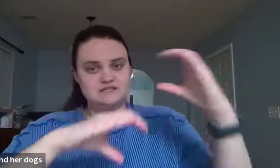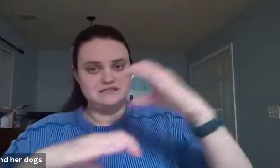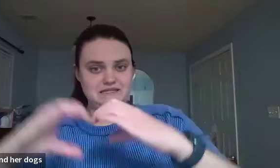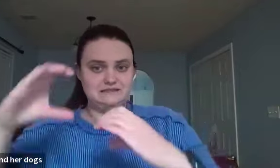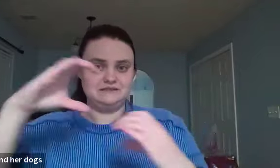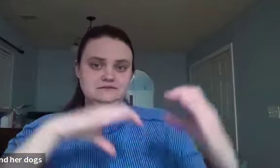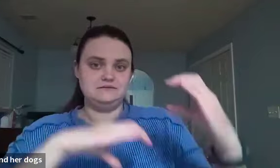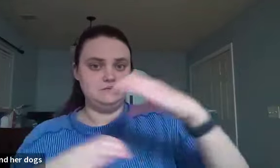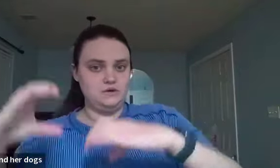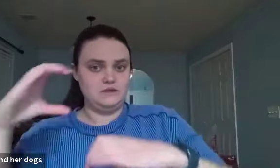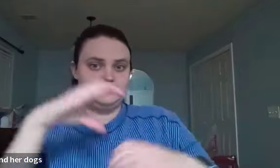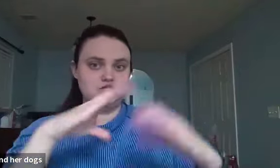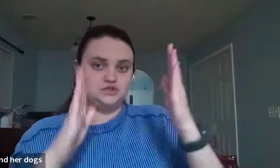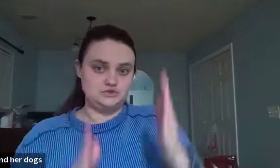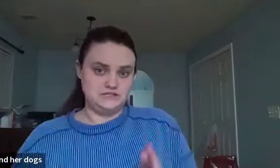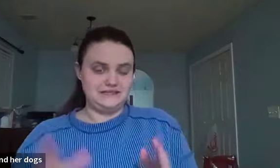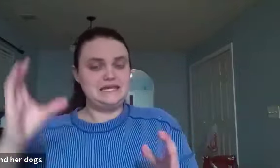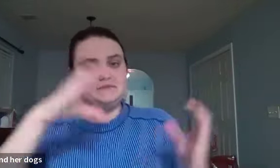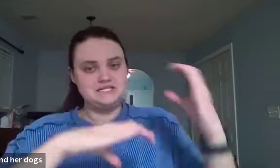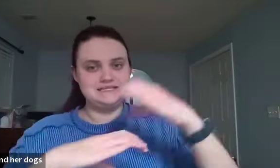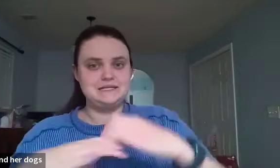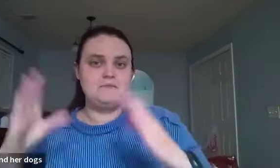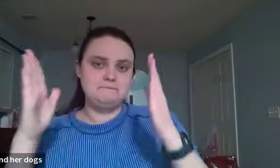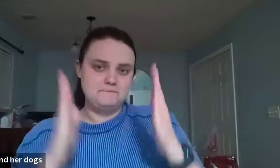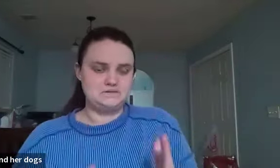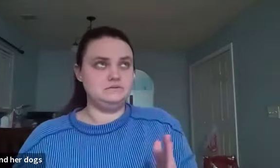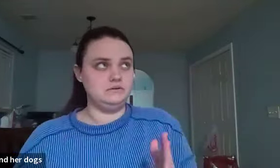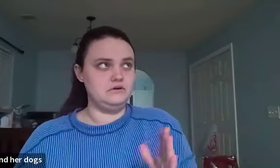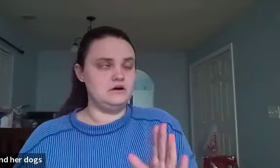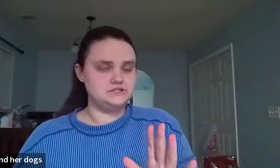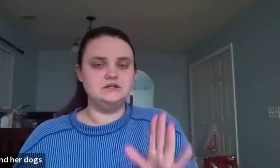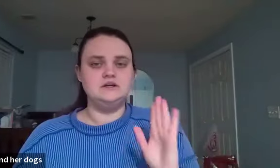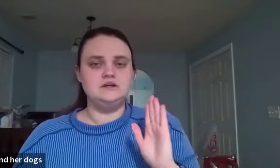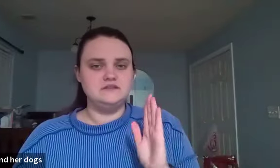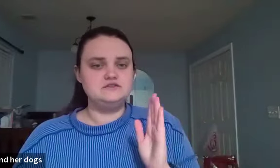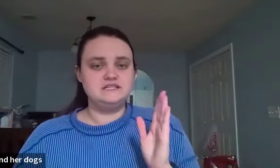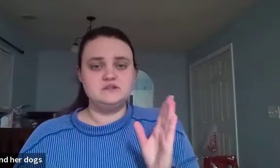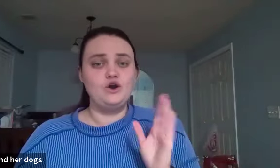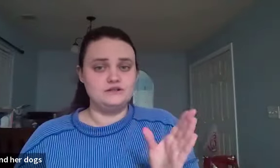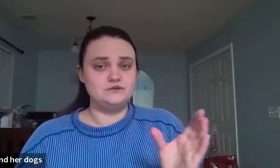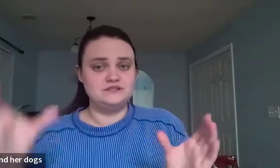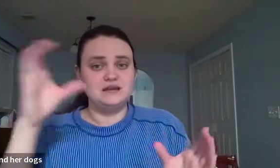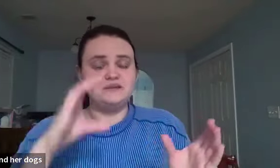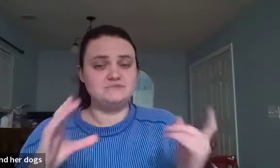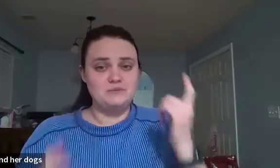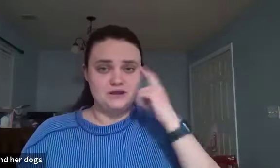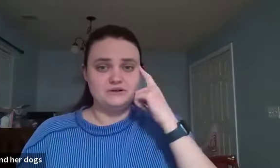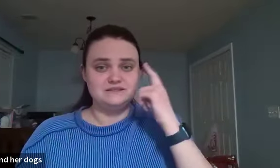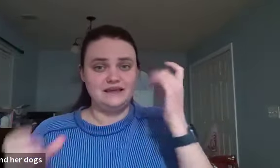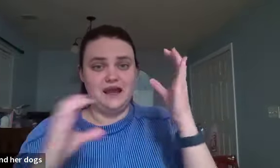the C's and we go chemistry, like chemist person. Oh gosh. These are like some of the hardest words to say because my brain wants like,